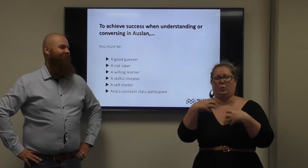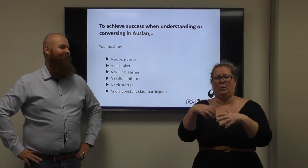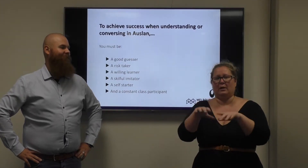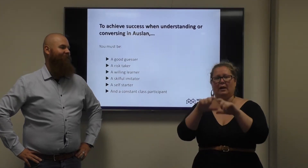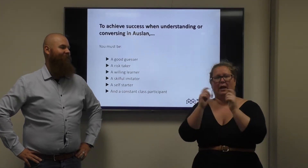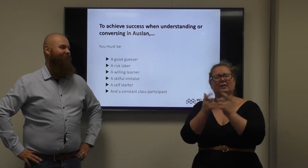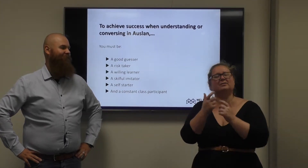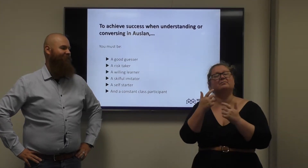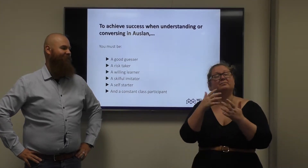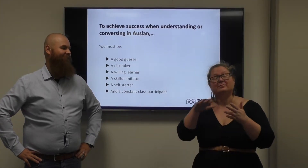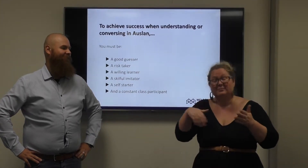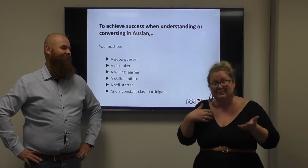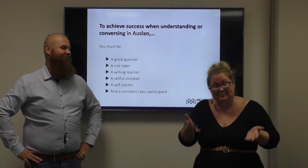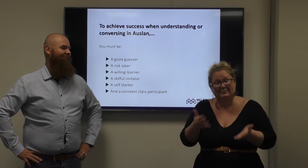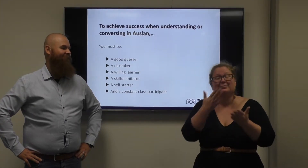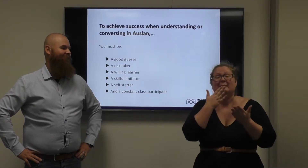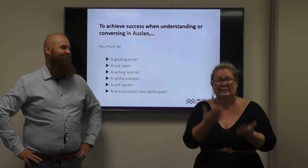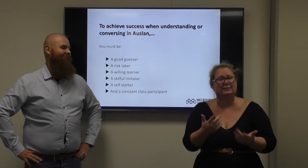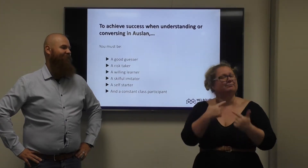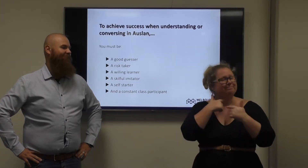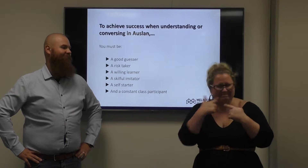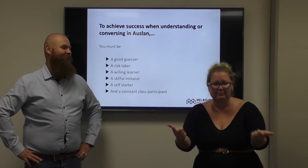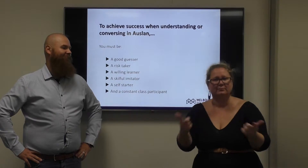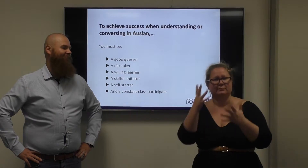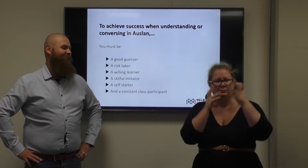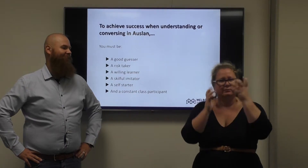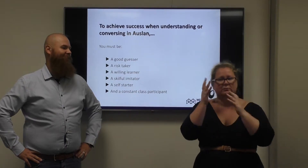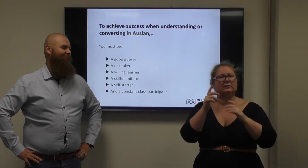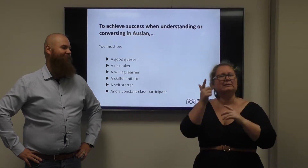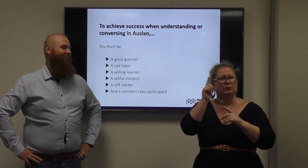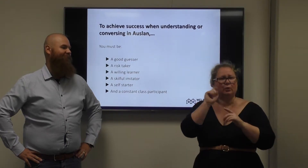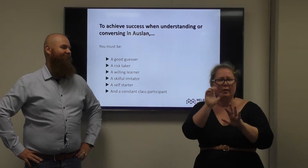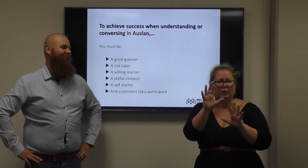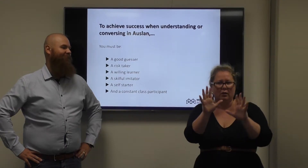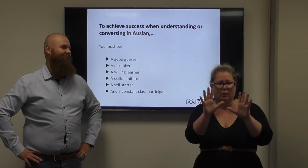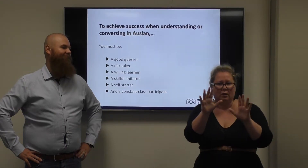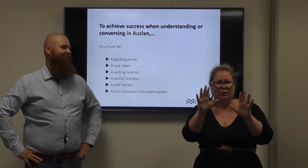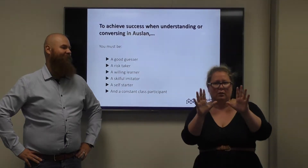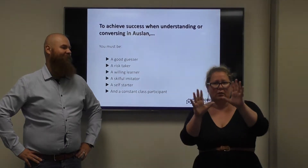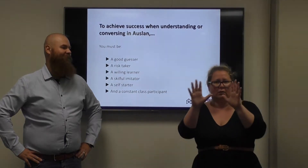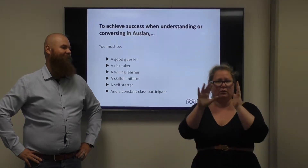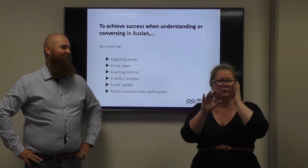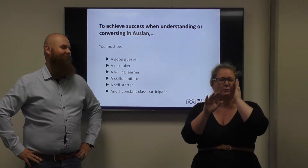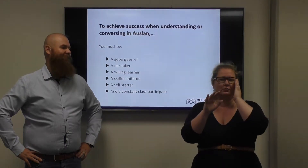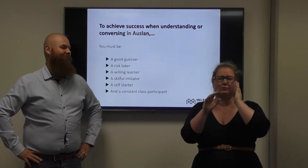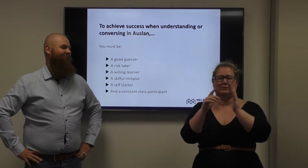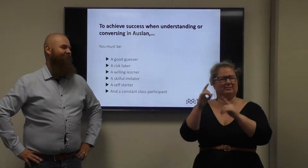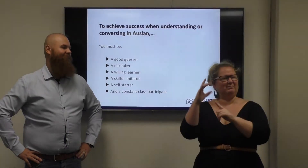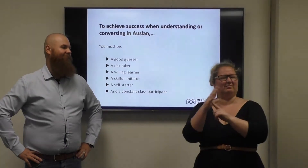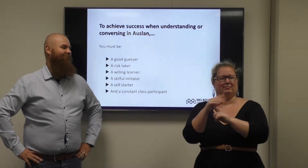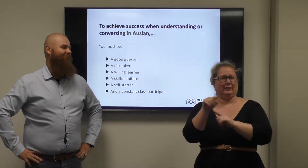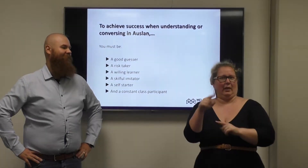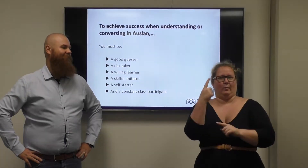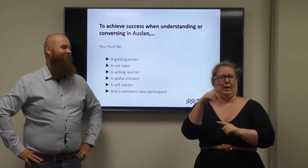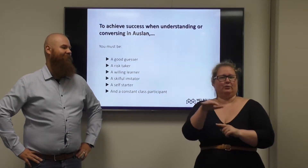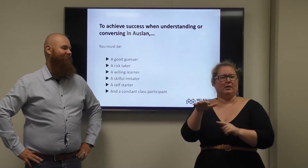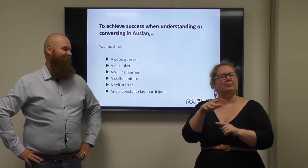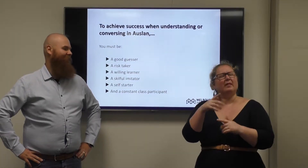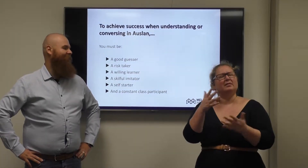You'll learn more about something called non-manual features or expression. You just need to give it a go. Use your face. It's really important,